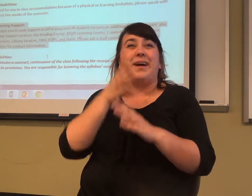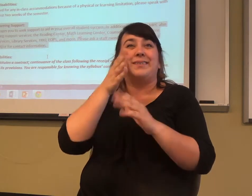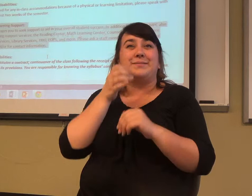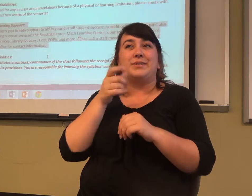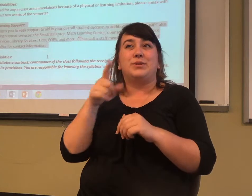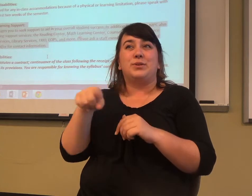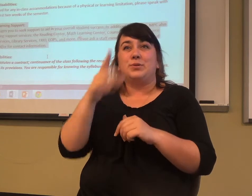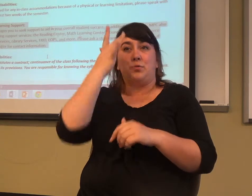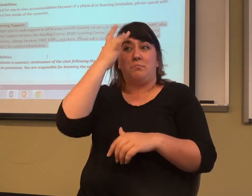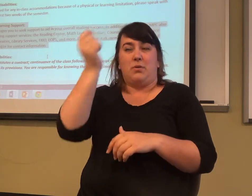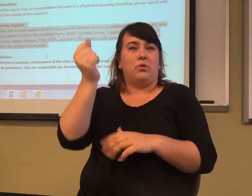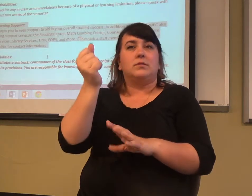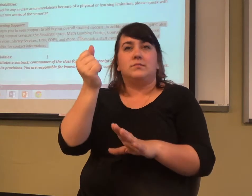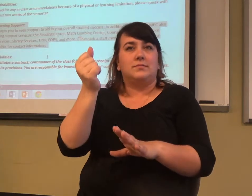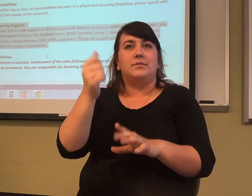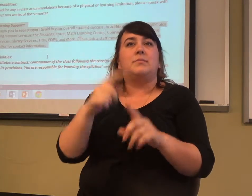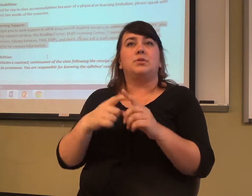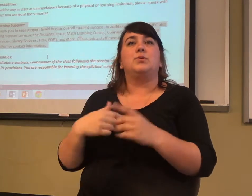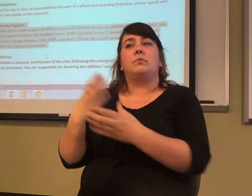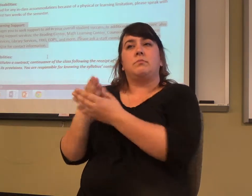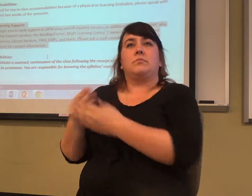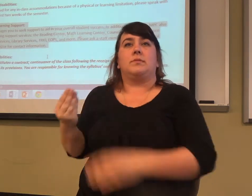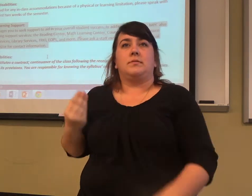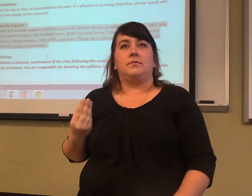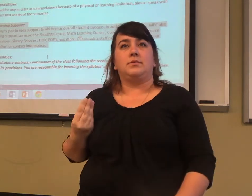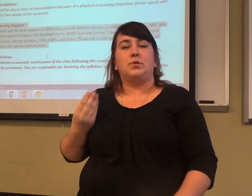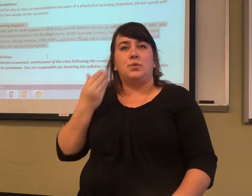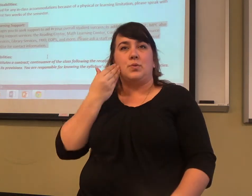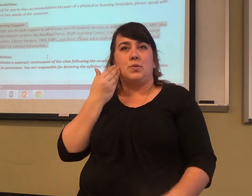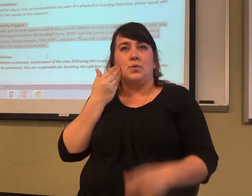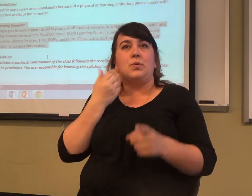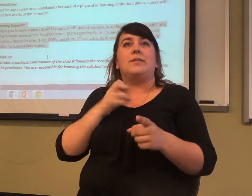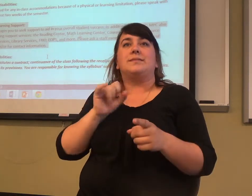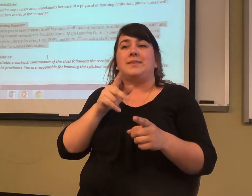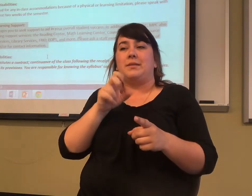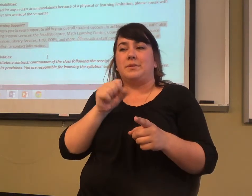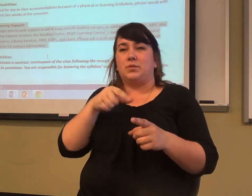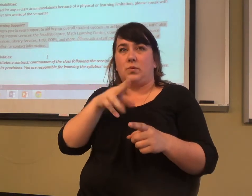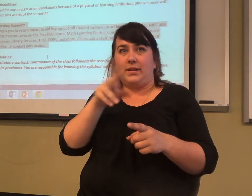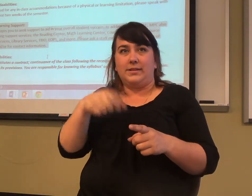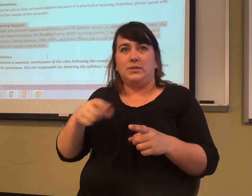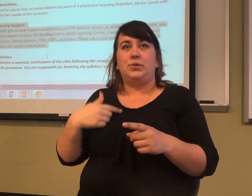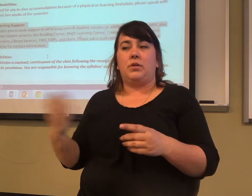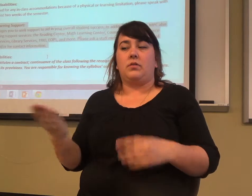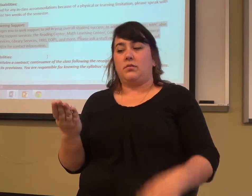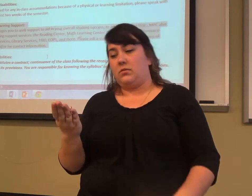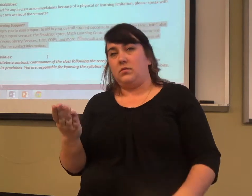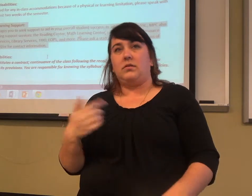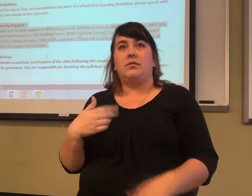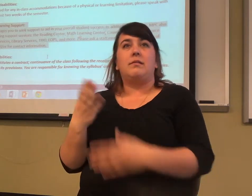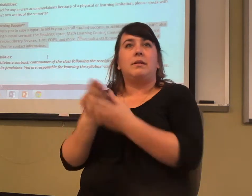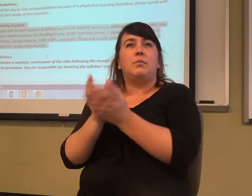to memorize it, but to keep it handy as you're working on that syllabus quiz, to keep it in your binder to refer back to as needed throughout the